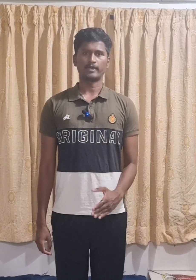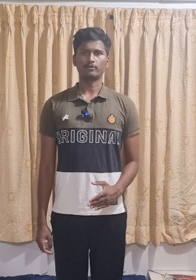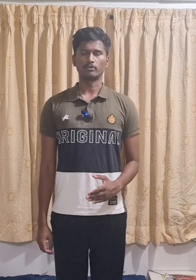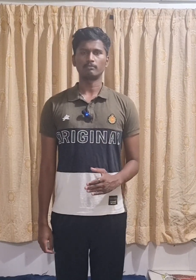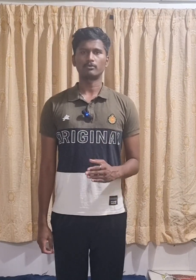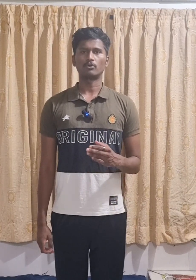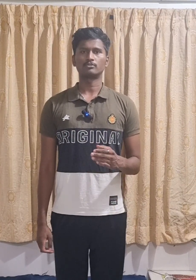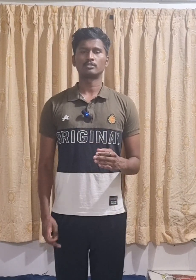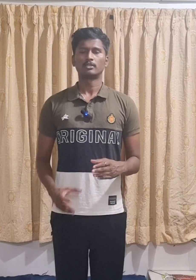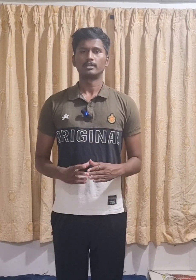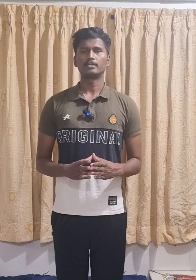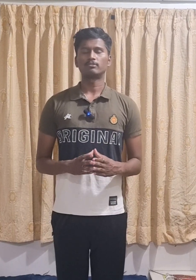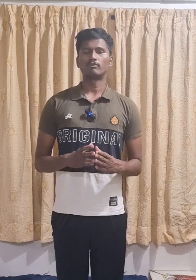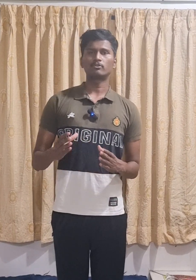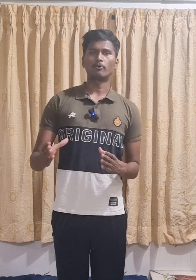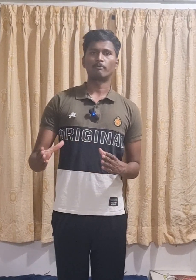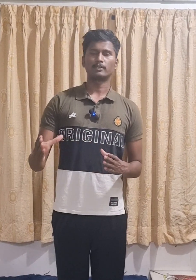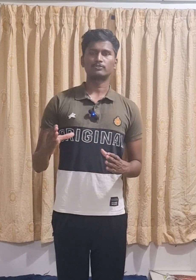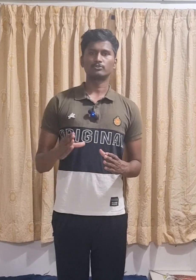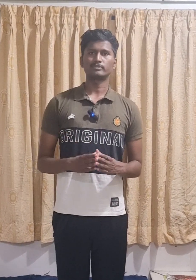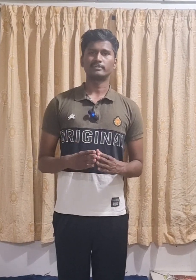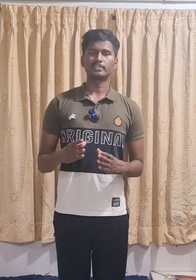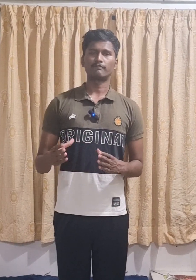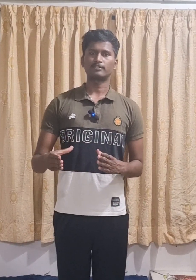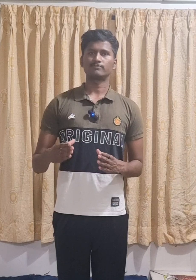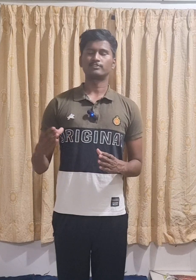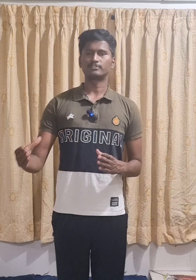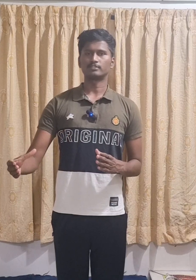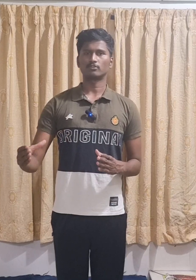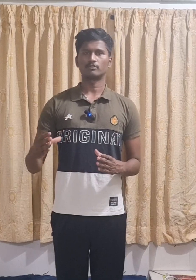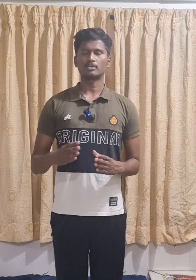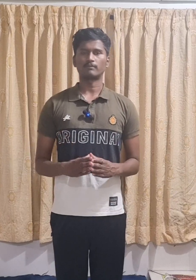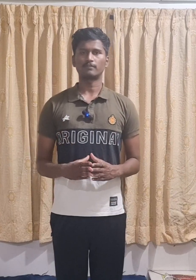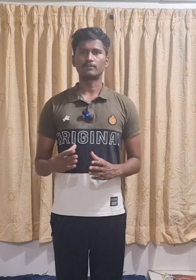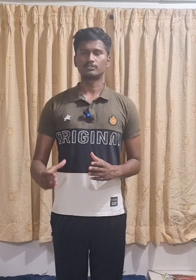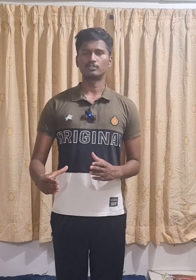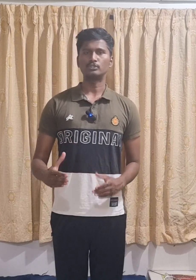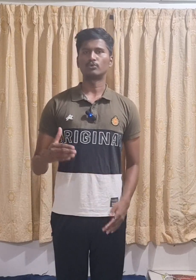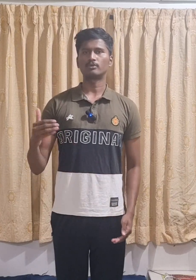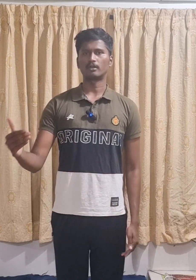all, because it is very complex to use, and Java's features or Java's function